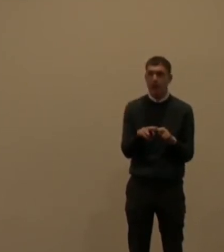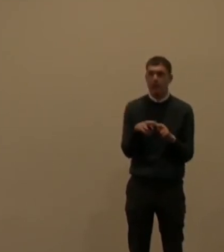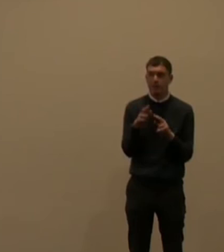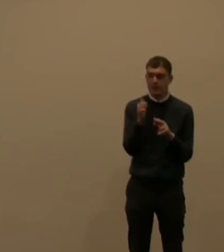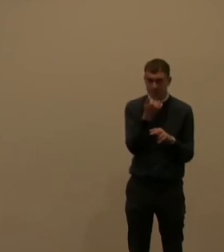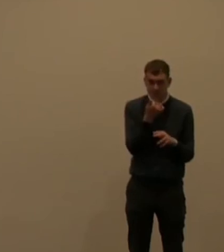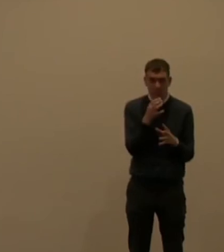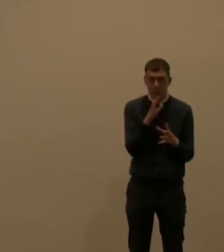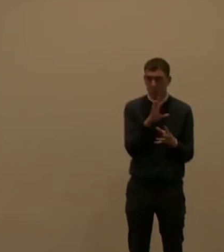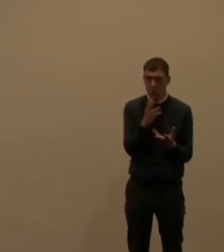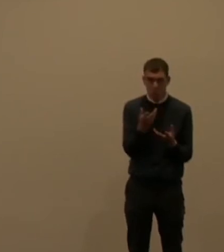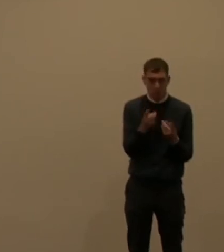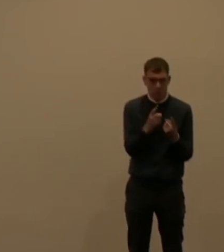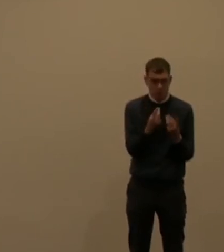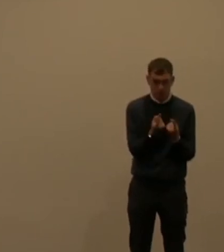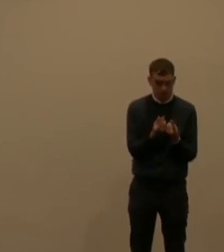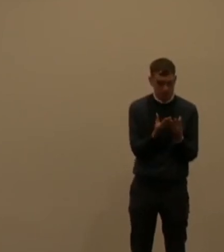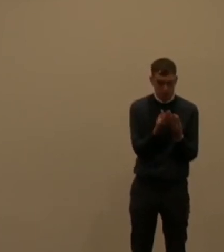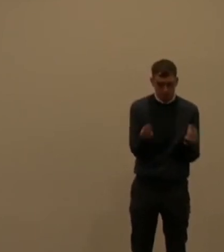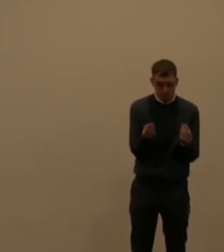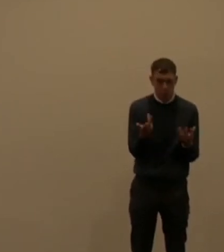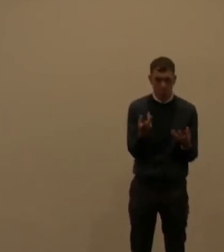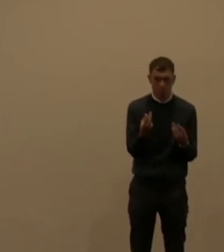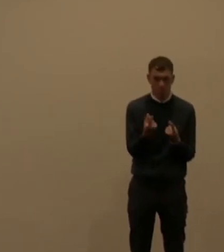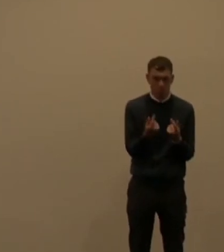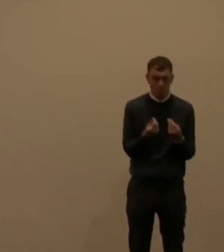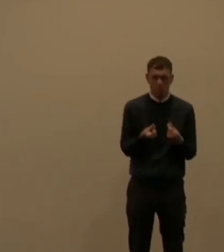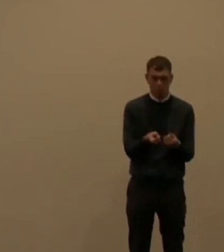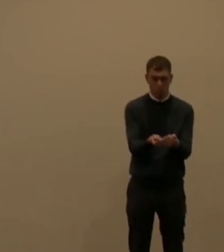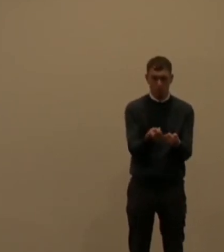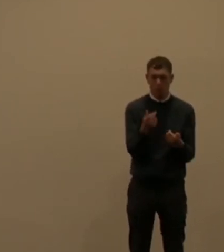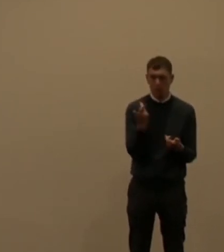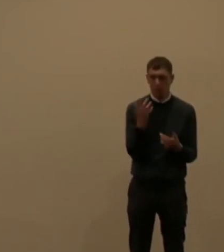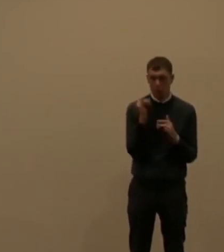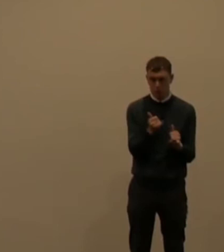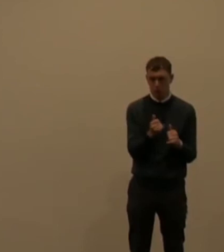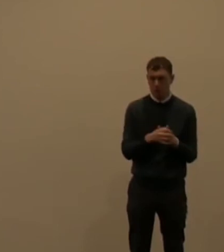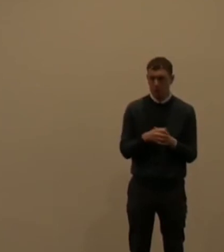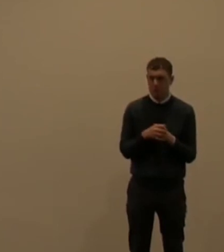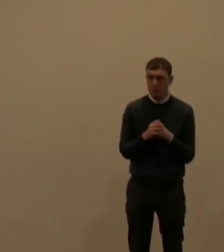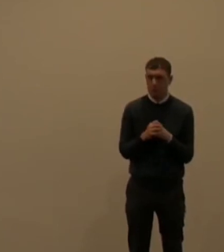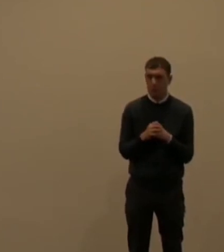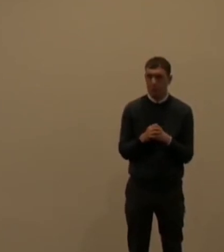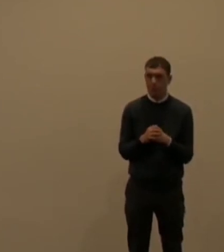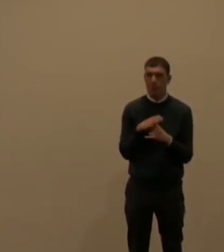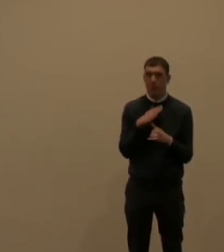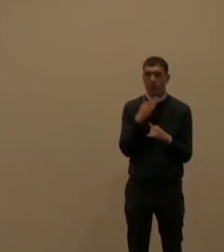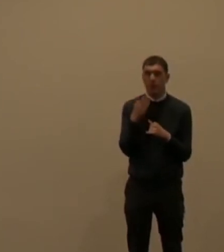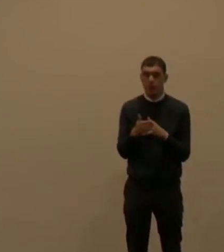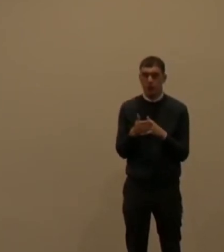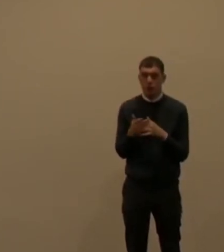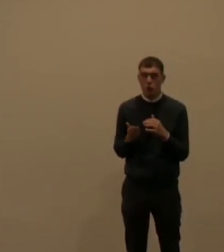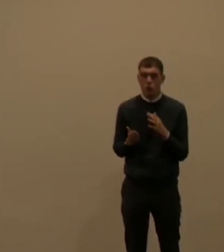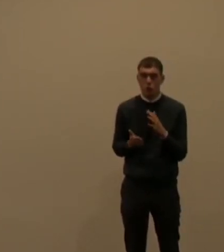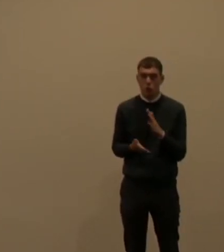that nothing wasn't, or something wasn't working or it wasn't going well. The last part of it is the Go Live